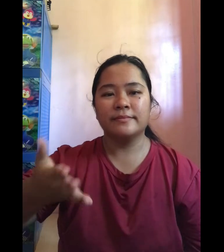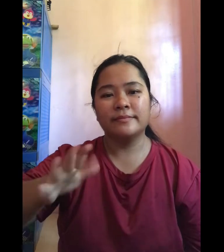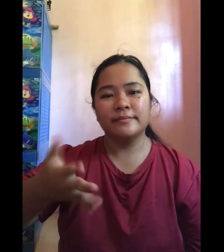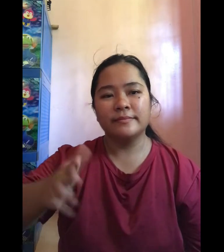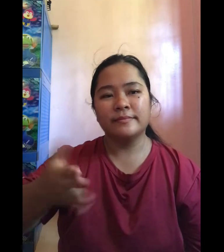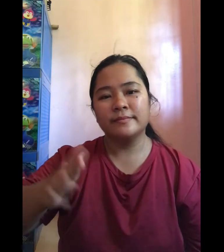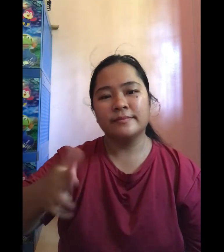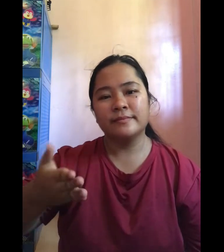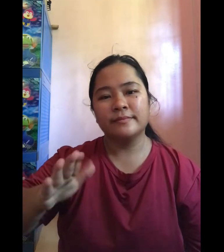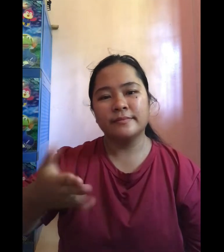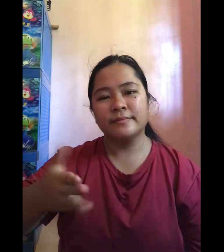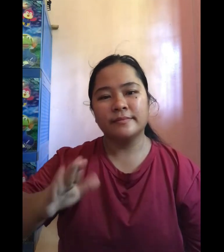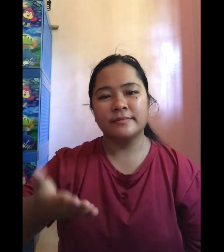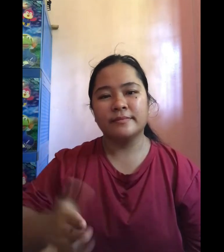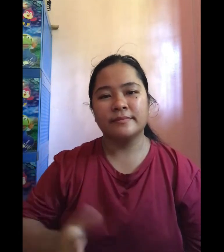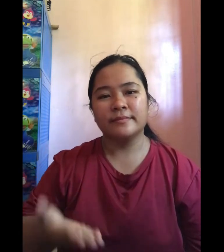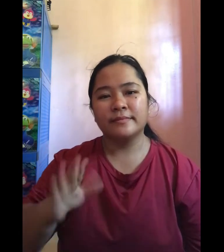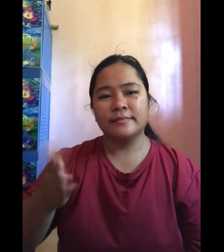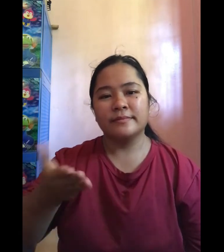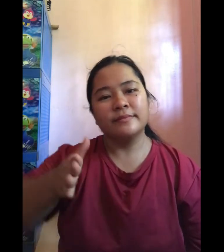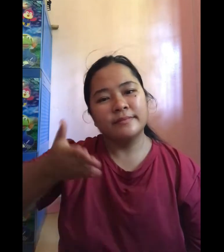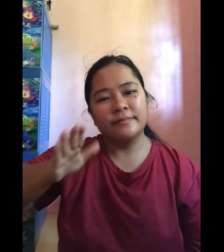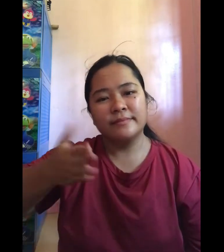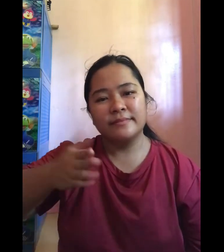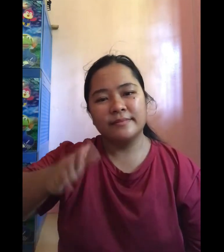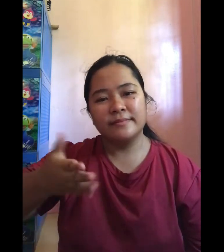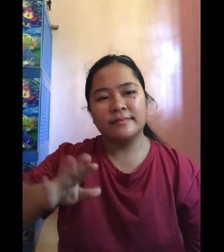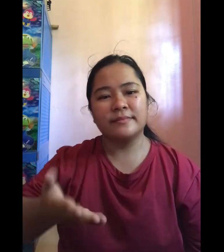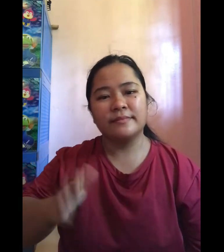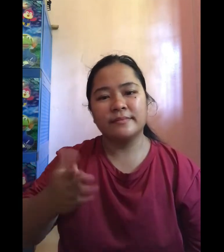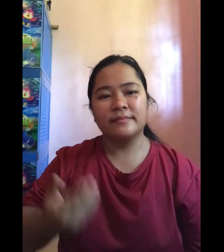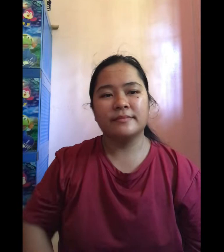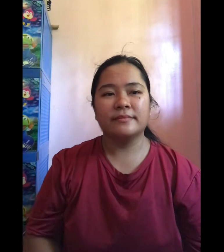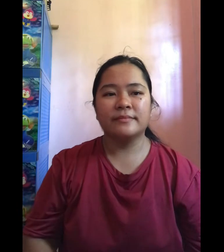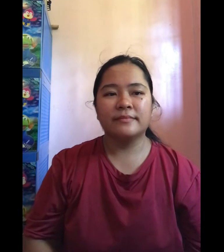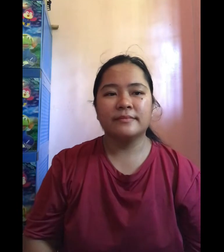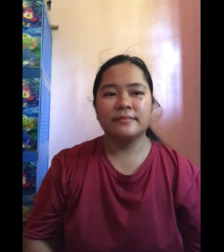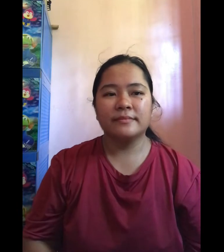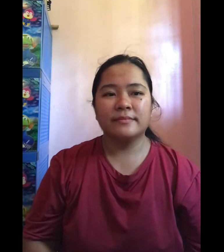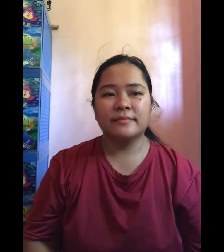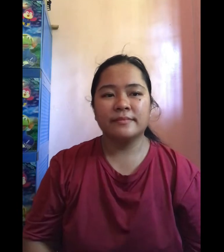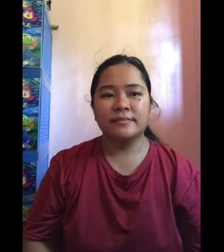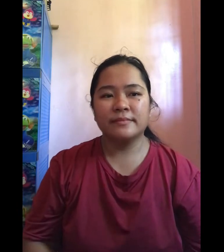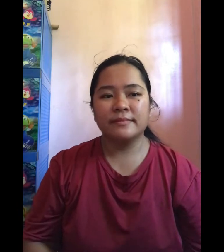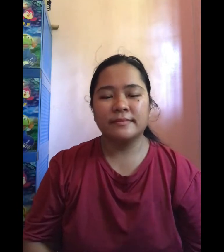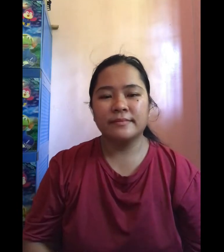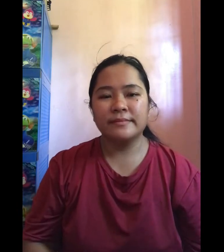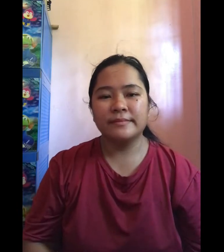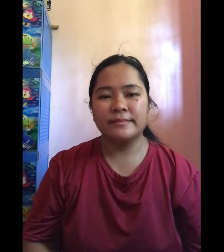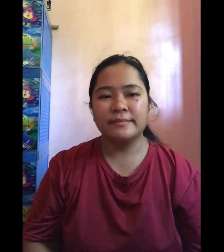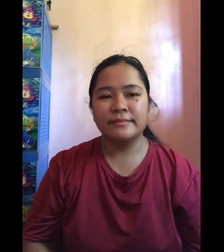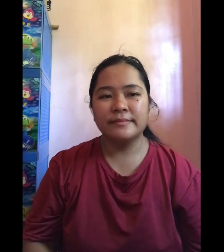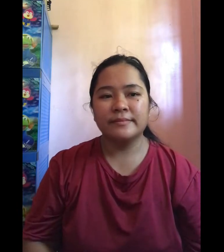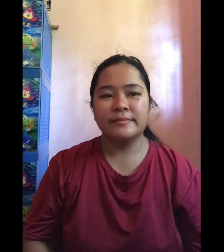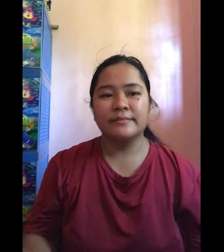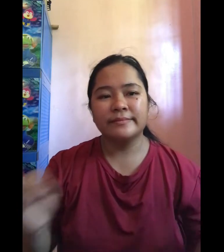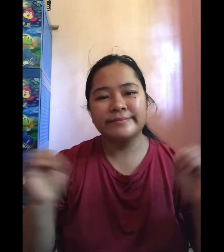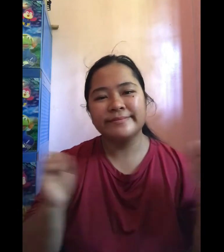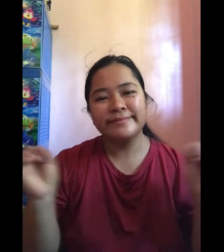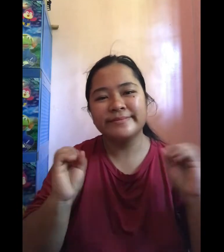not bad, you're somewhere in the middle, so you're like, I'm so-so. A lot of guys I notice in the deaf culture like to say, nothing.